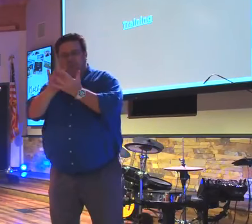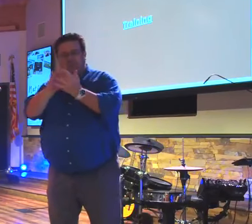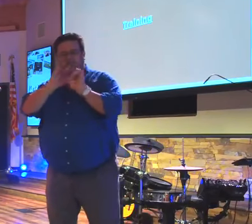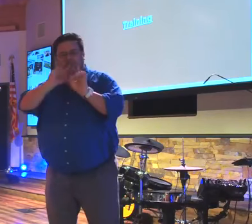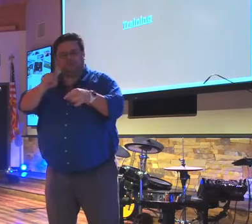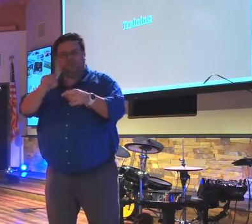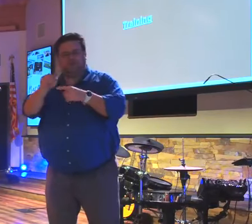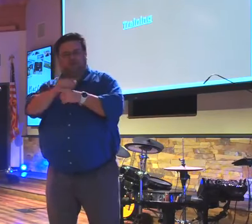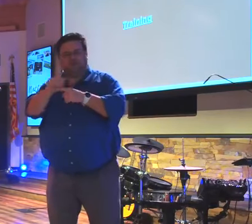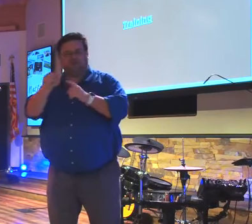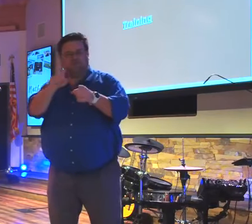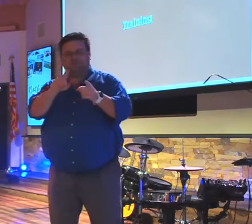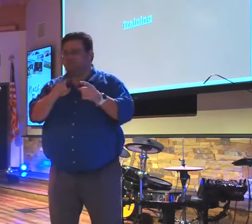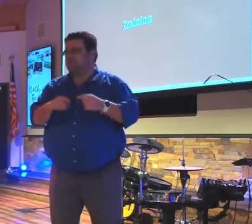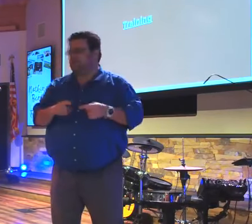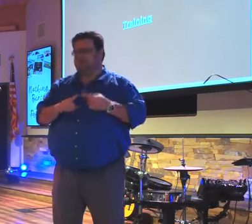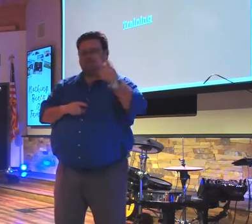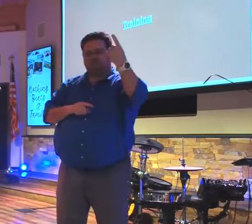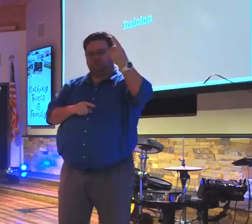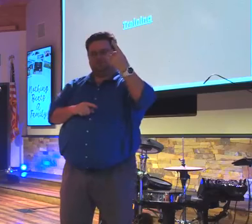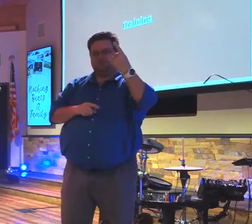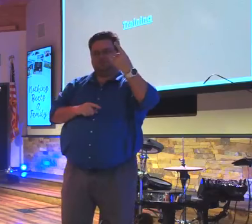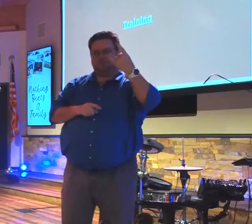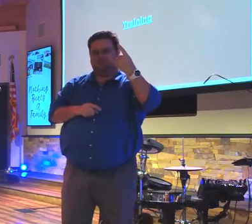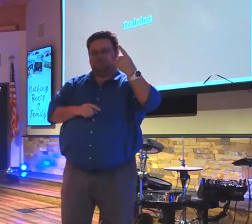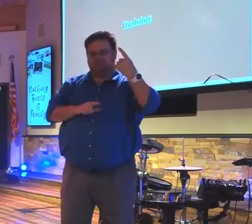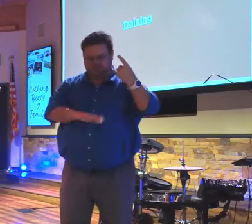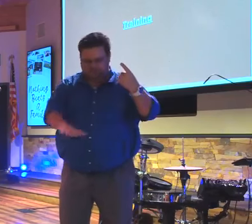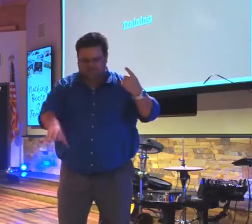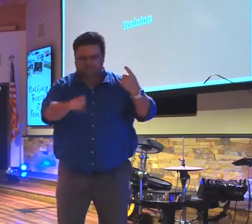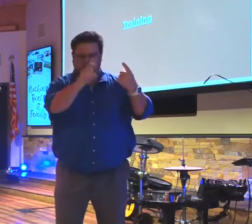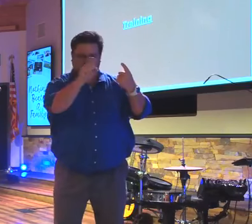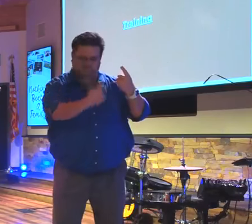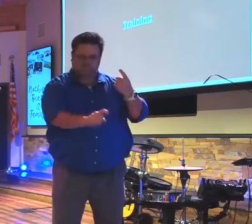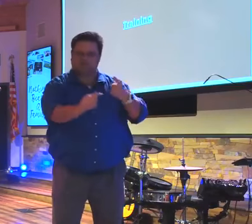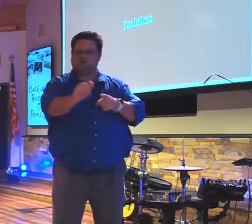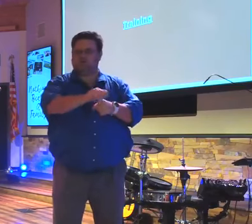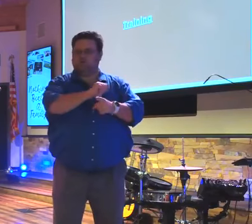that's great. All right, number one, we said kids need